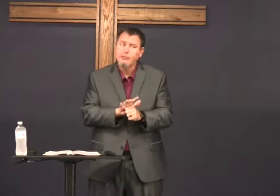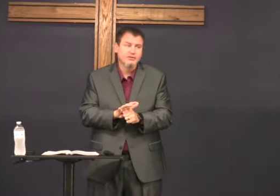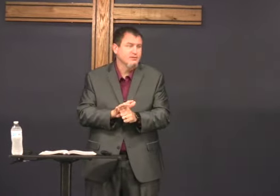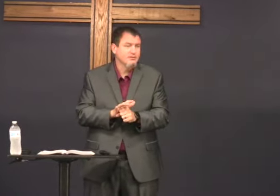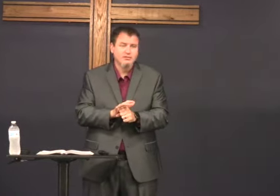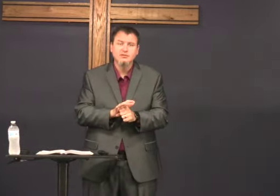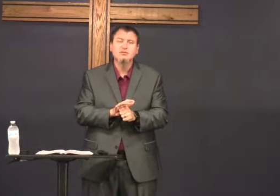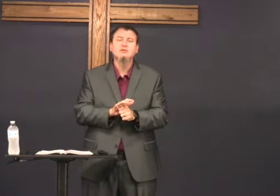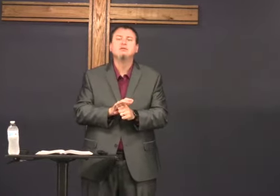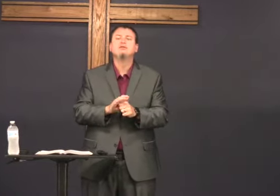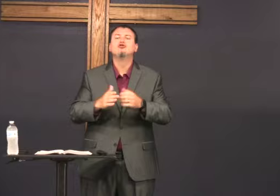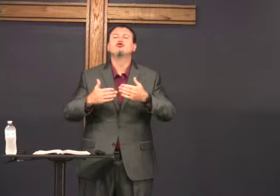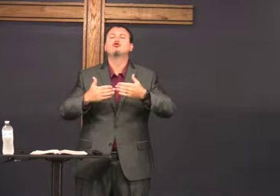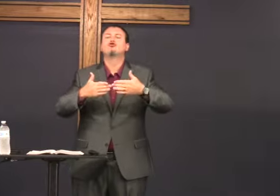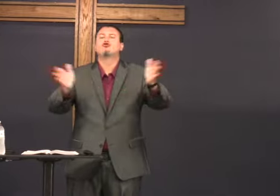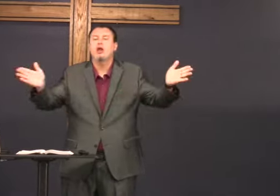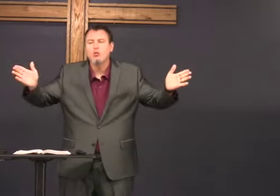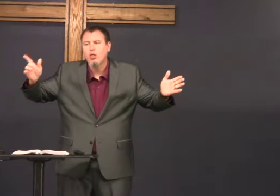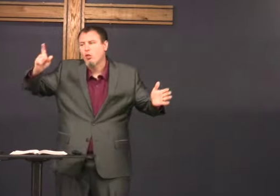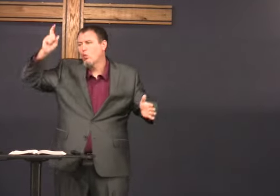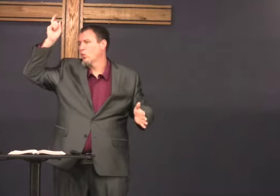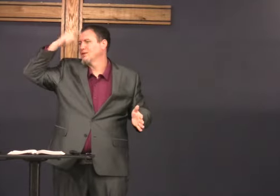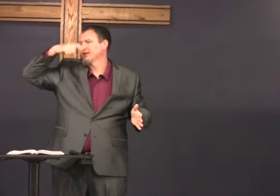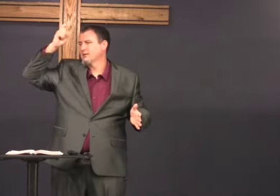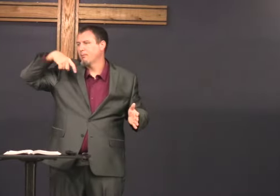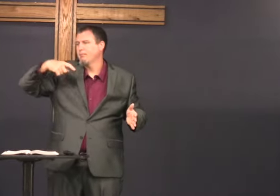and biblical promises. General